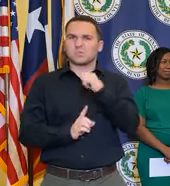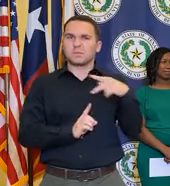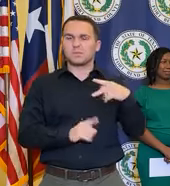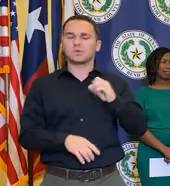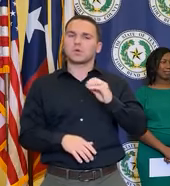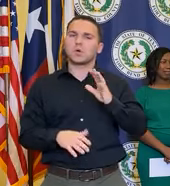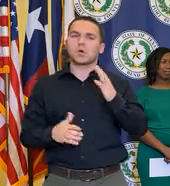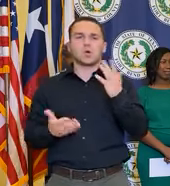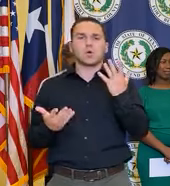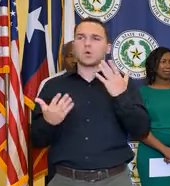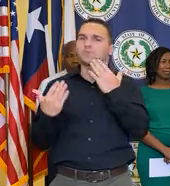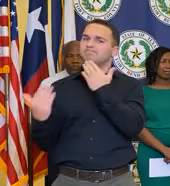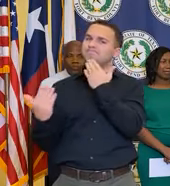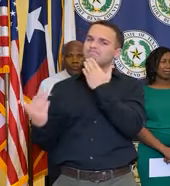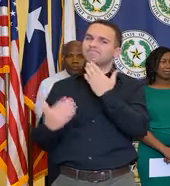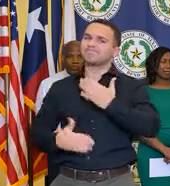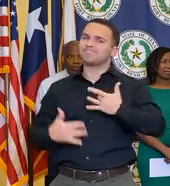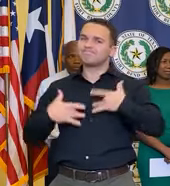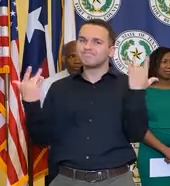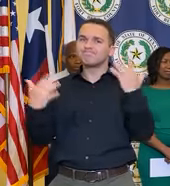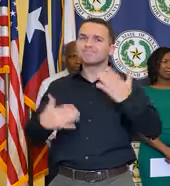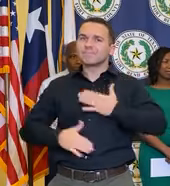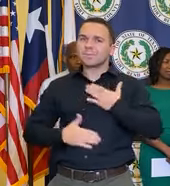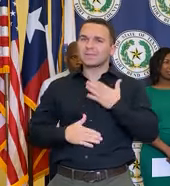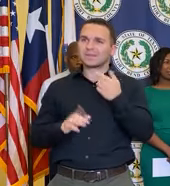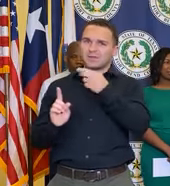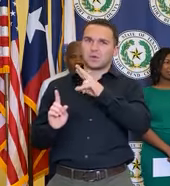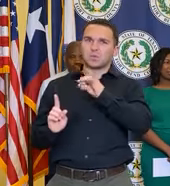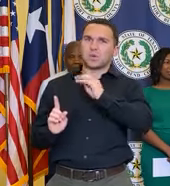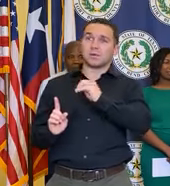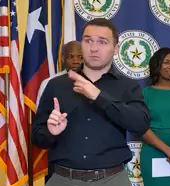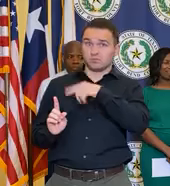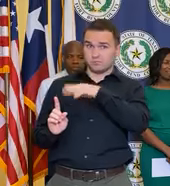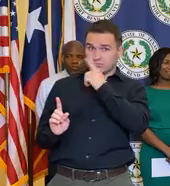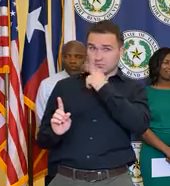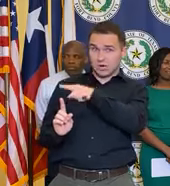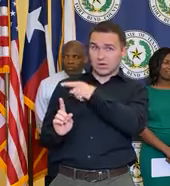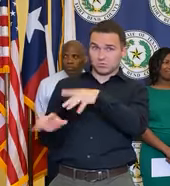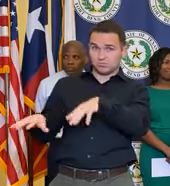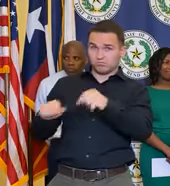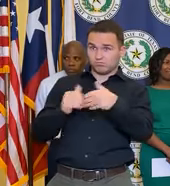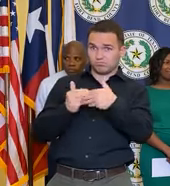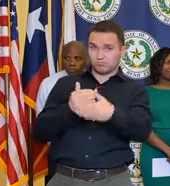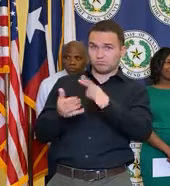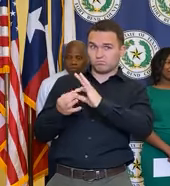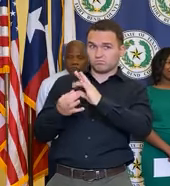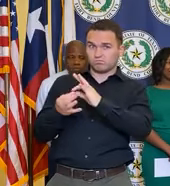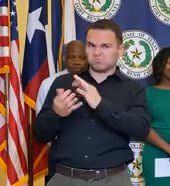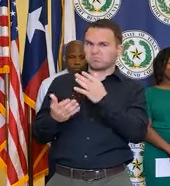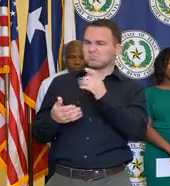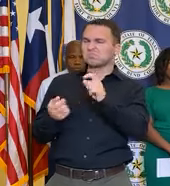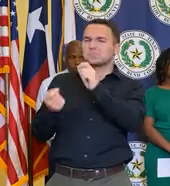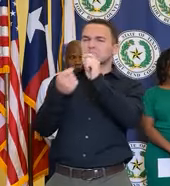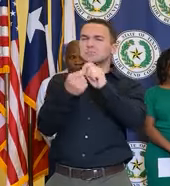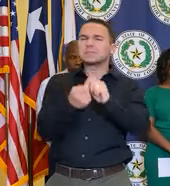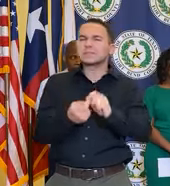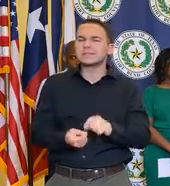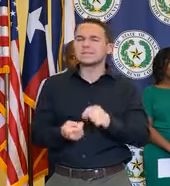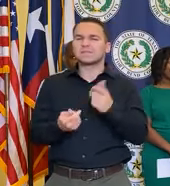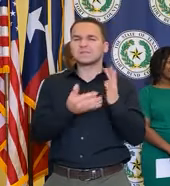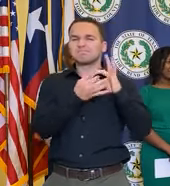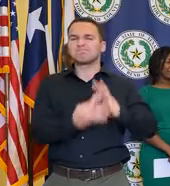we are so happy and lucky to have somebody like Robin. Robin, would you please take it from here and give specific details of